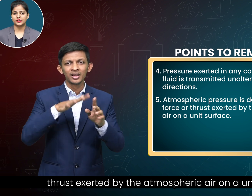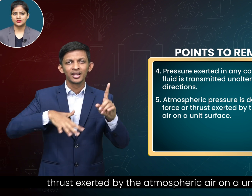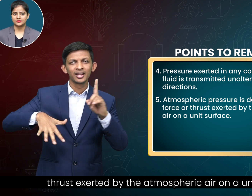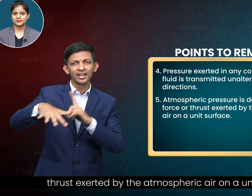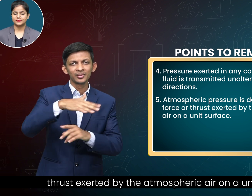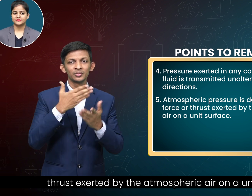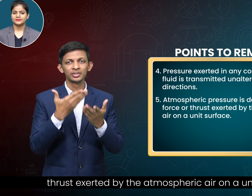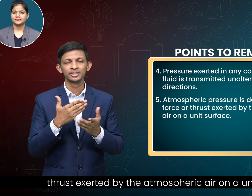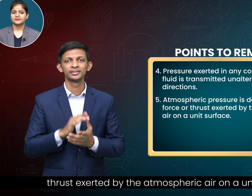surface.